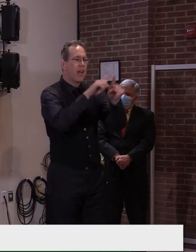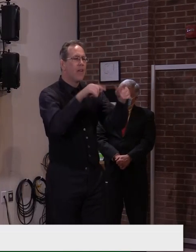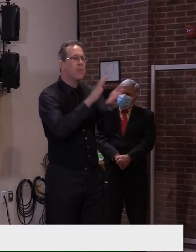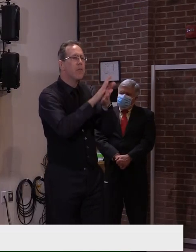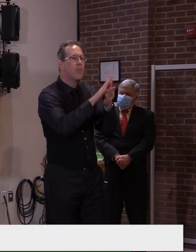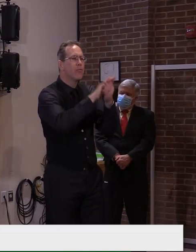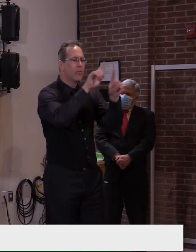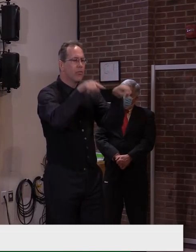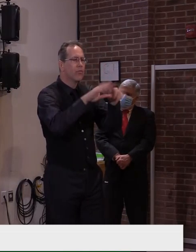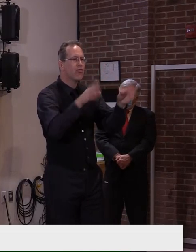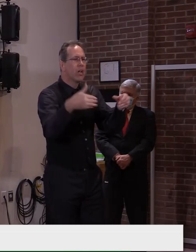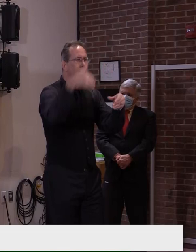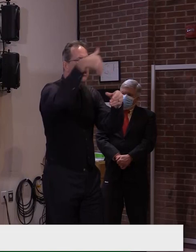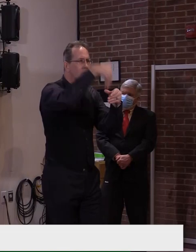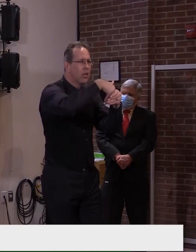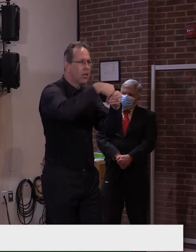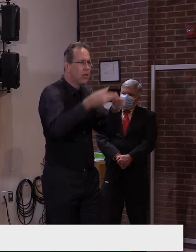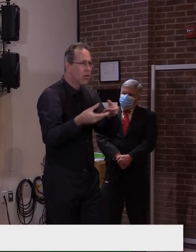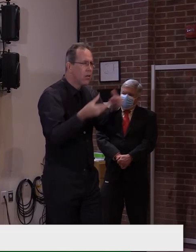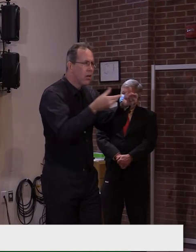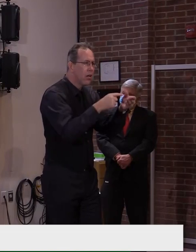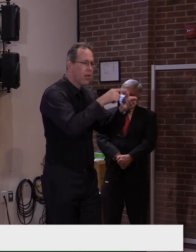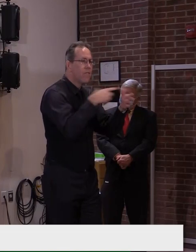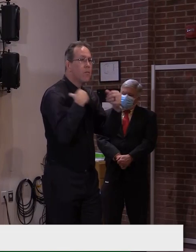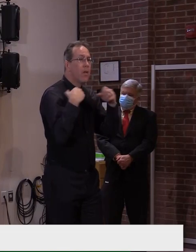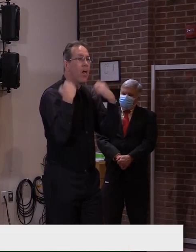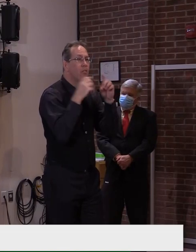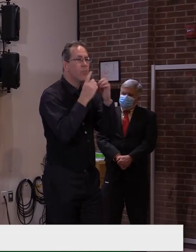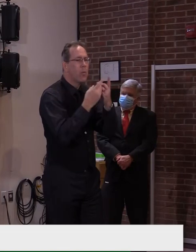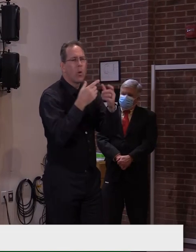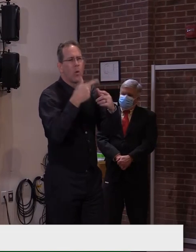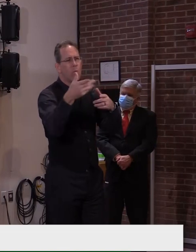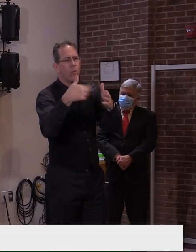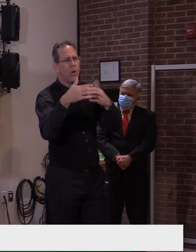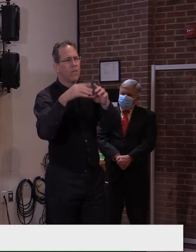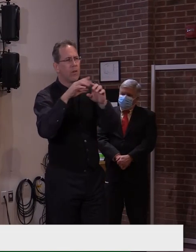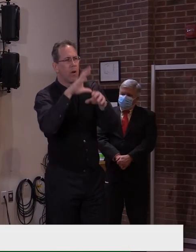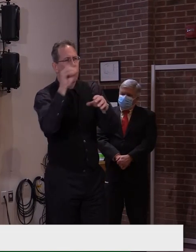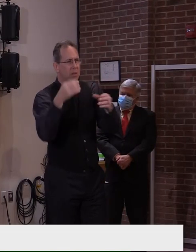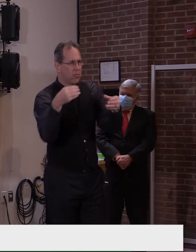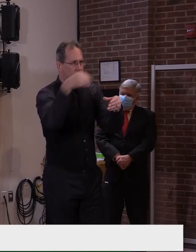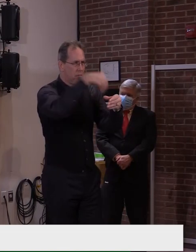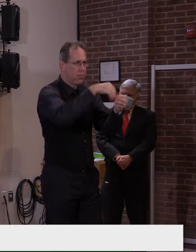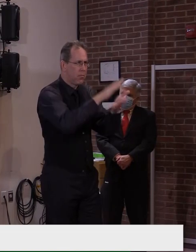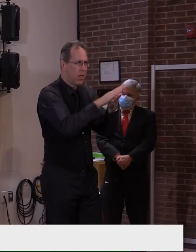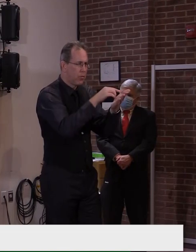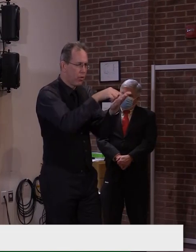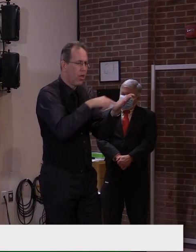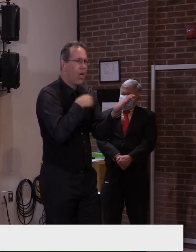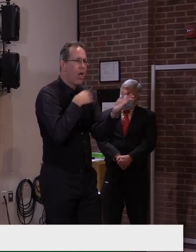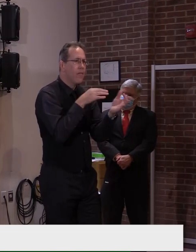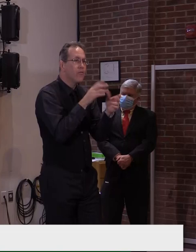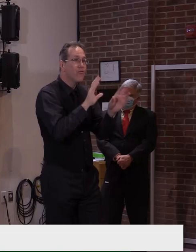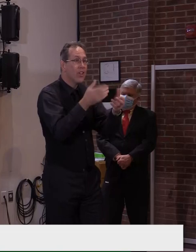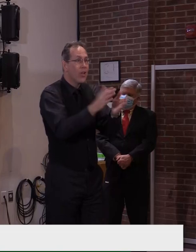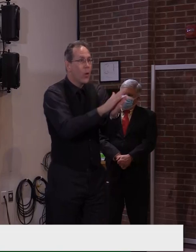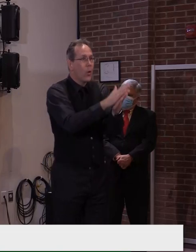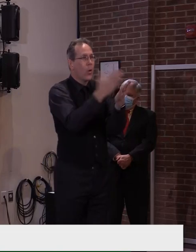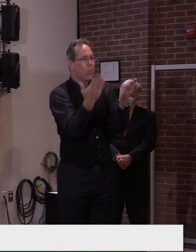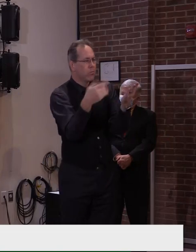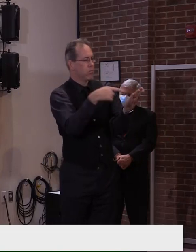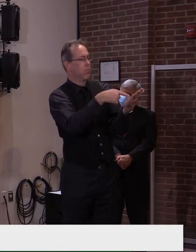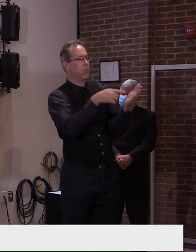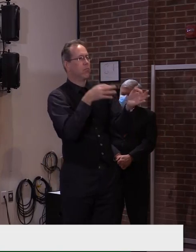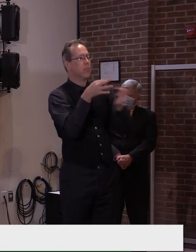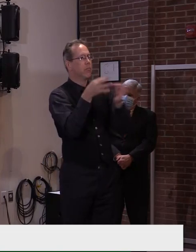kits, it does have something that says you should report these to the health department or someone. So there is